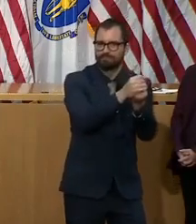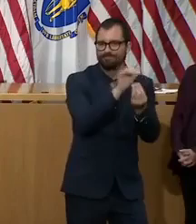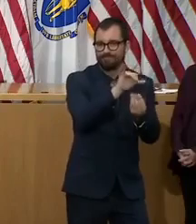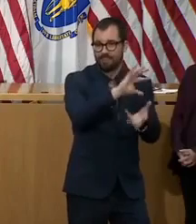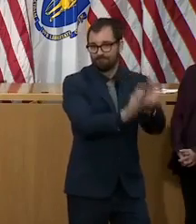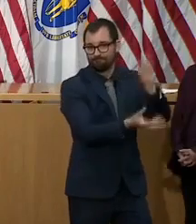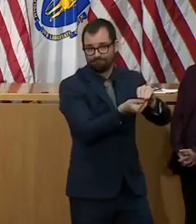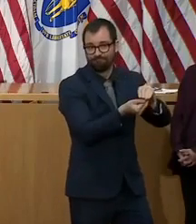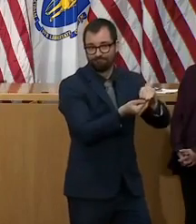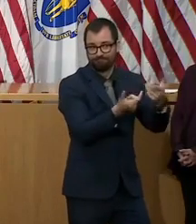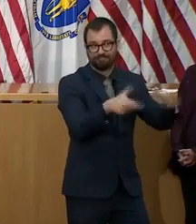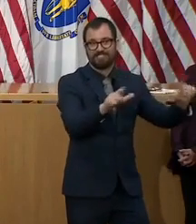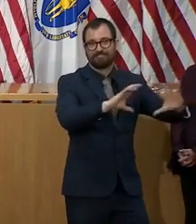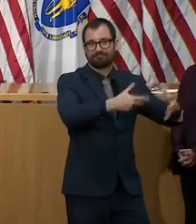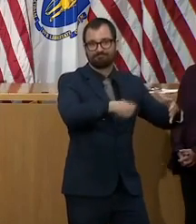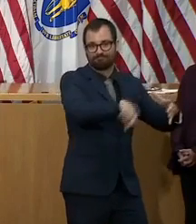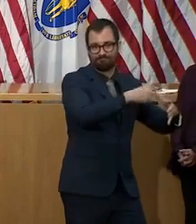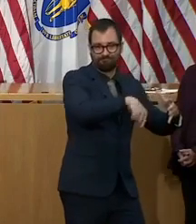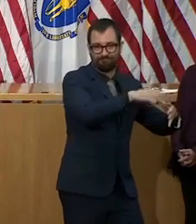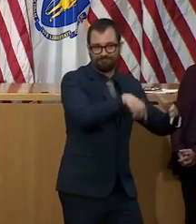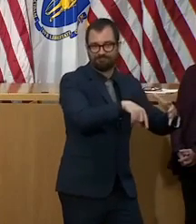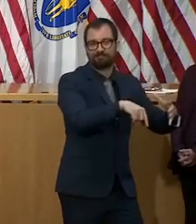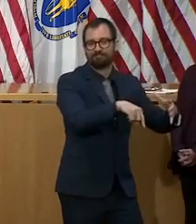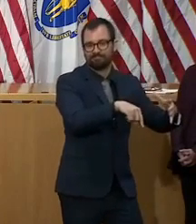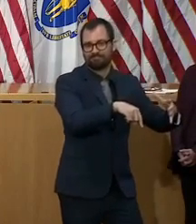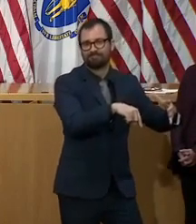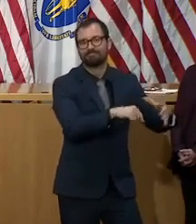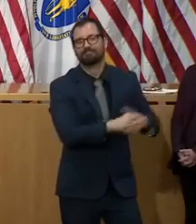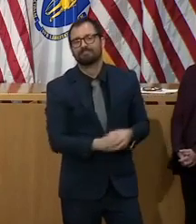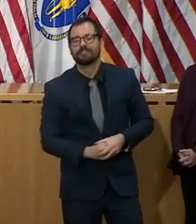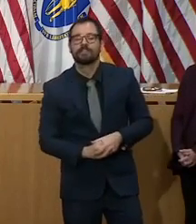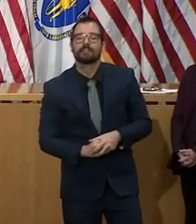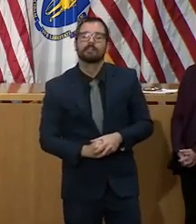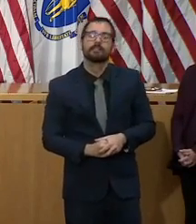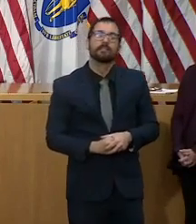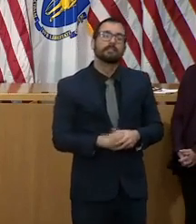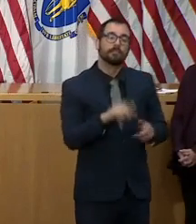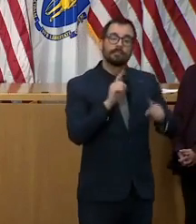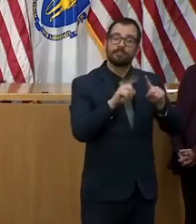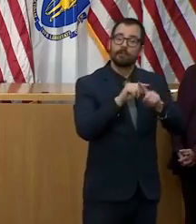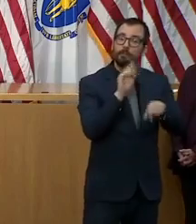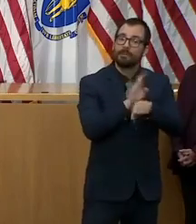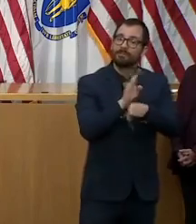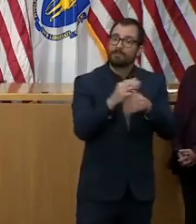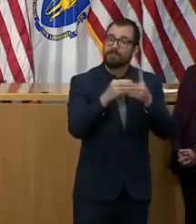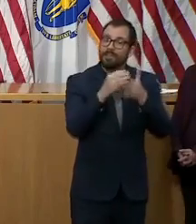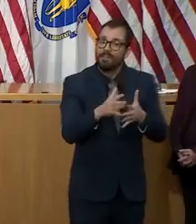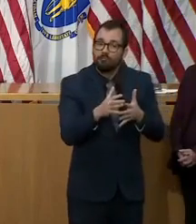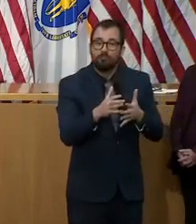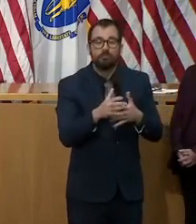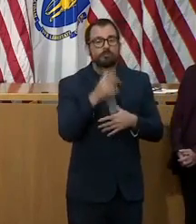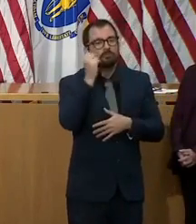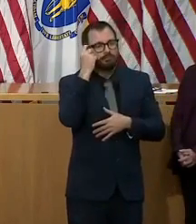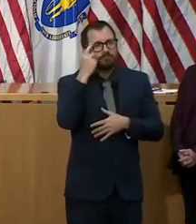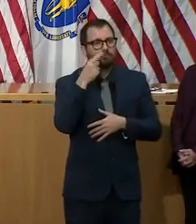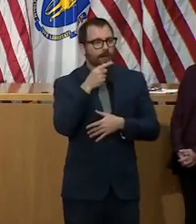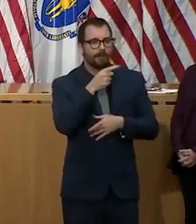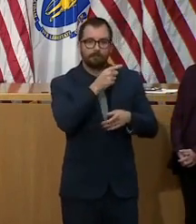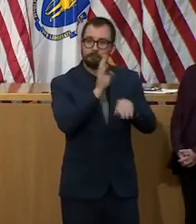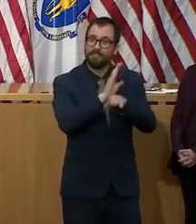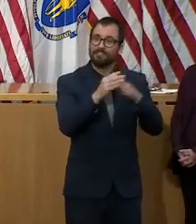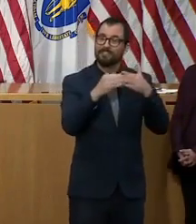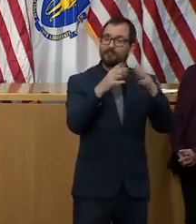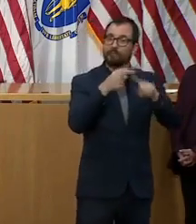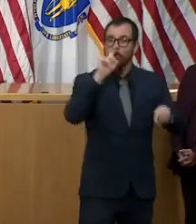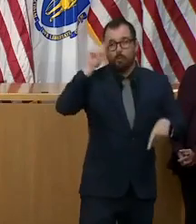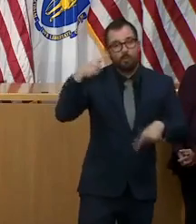rural, suburban, large and small cities, to help us as an administration do a better job of serving the people of